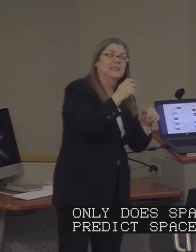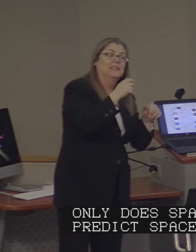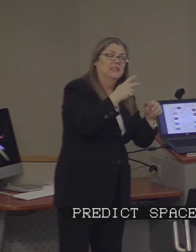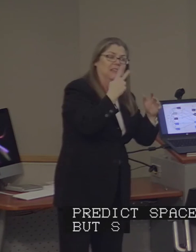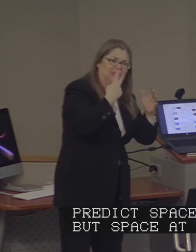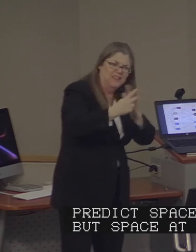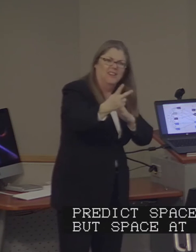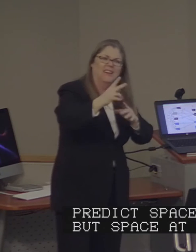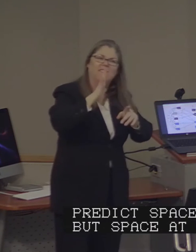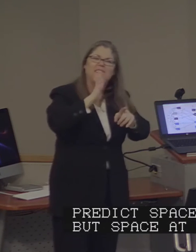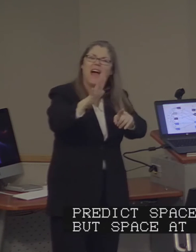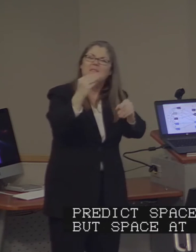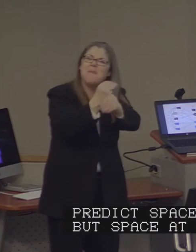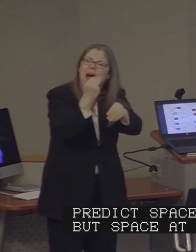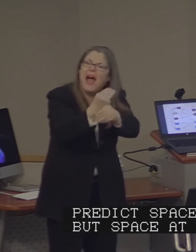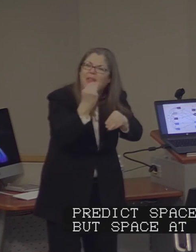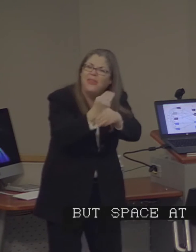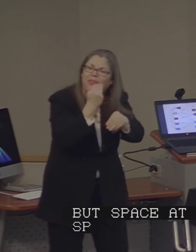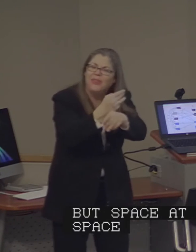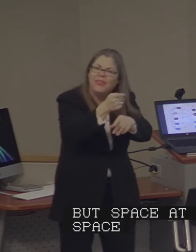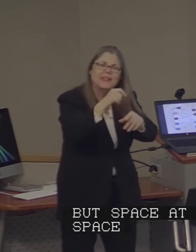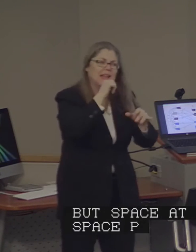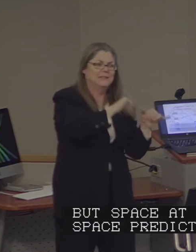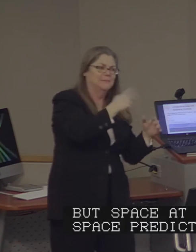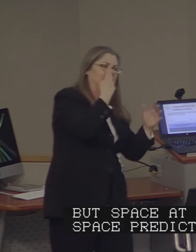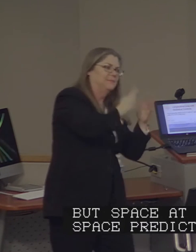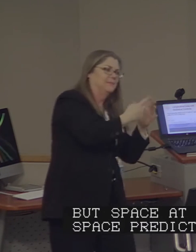it's from five to eight or from three to five.